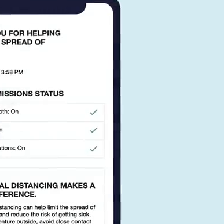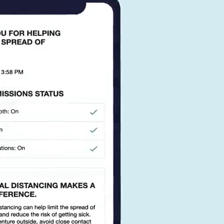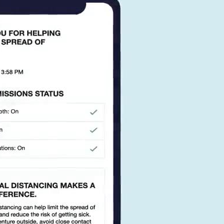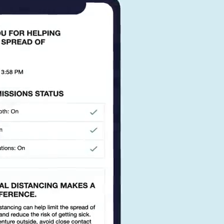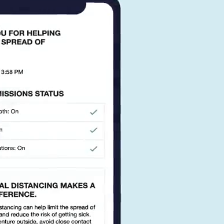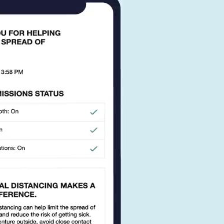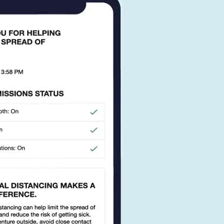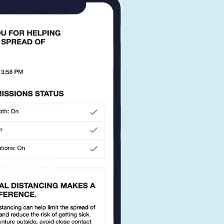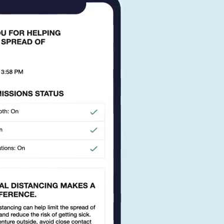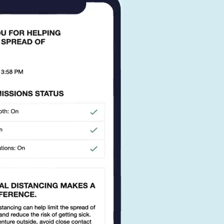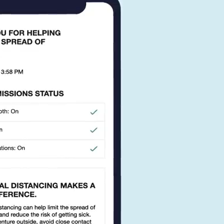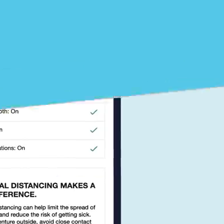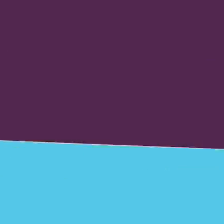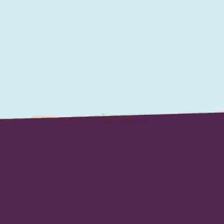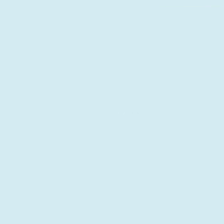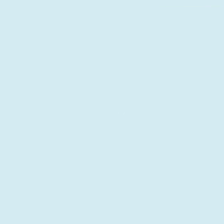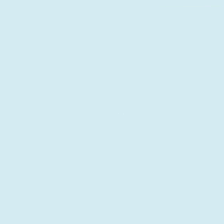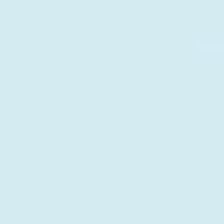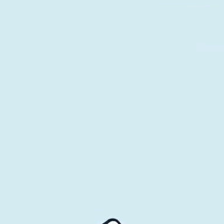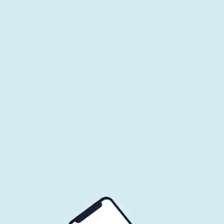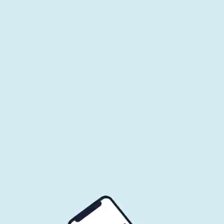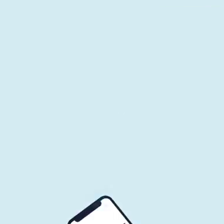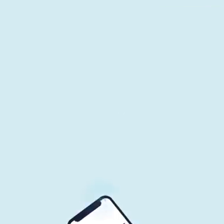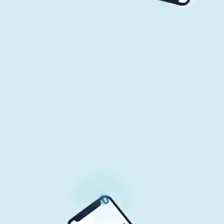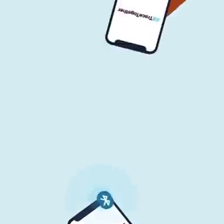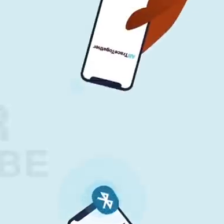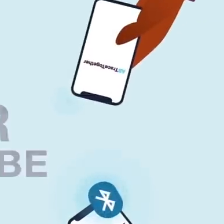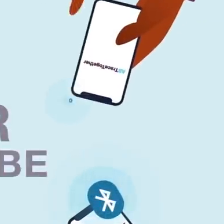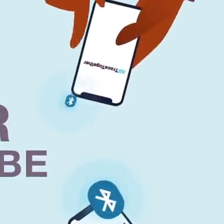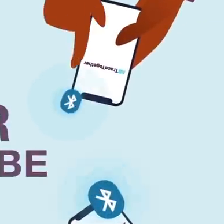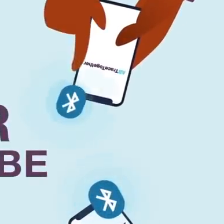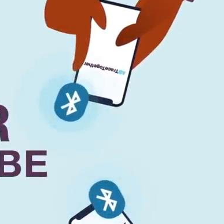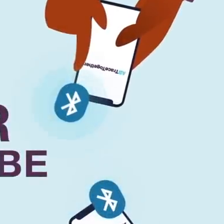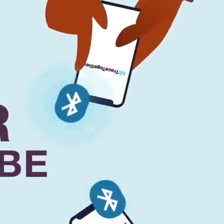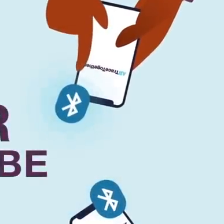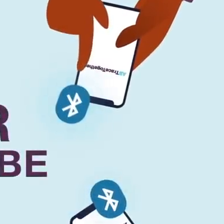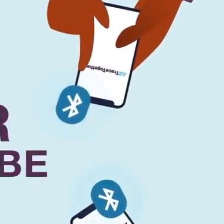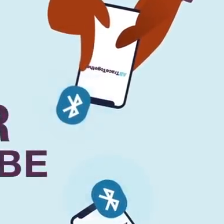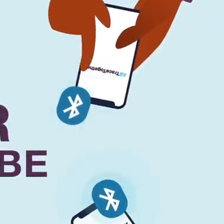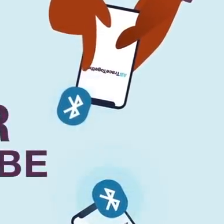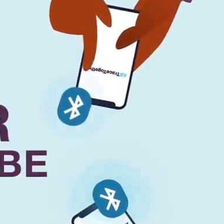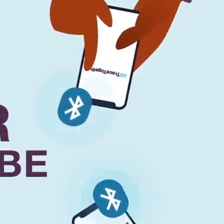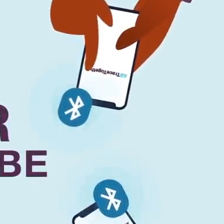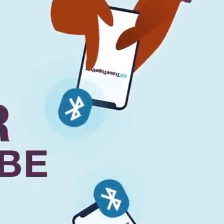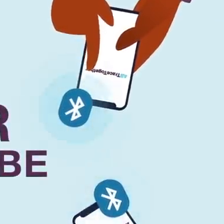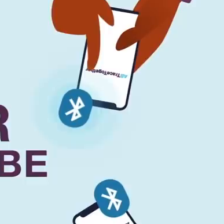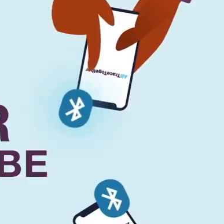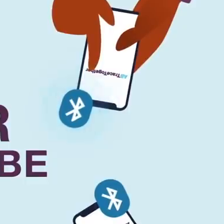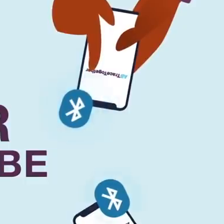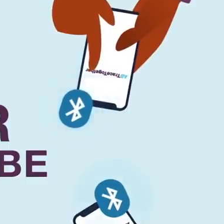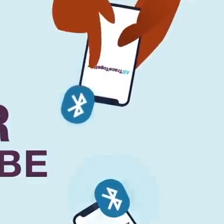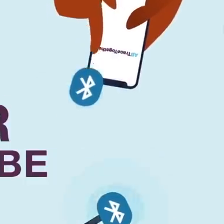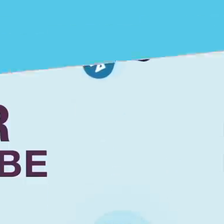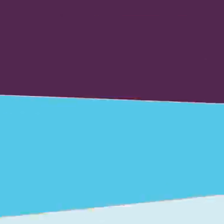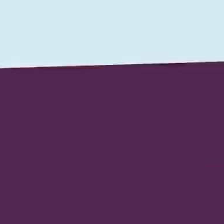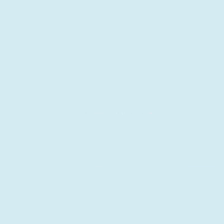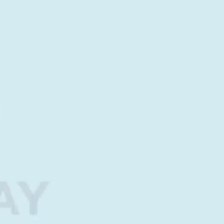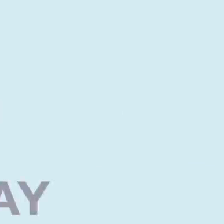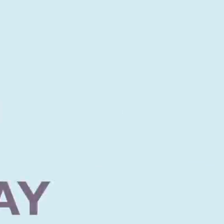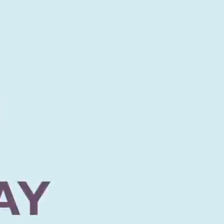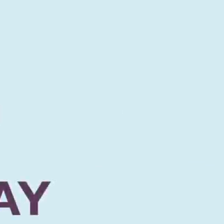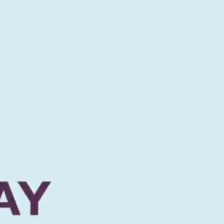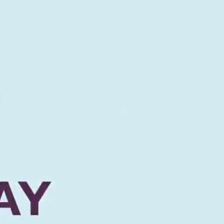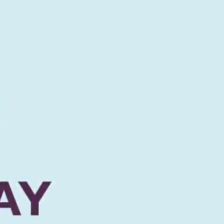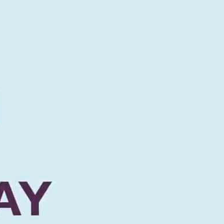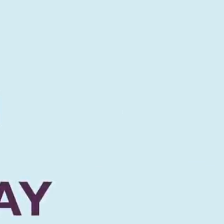and reduce the spread. The faster Alberta Health Services contact tracers can inform exposed people or close